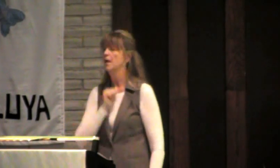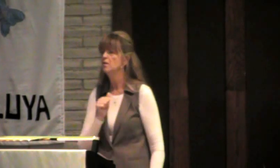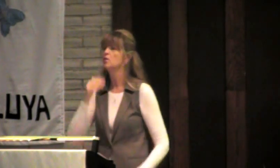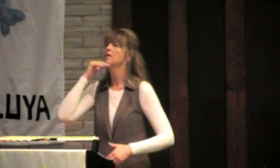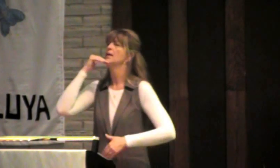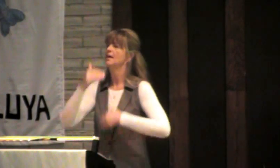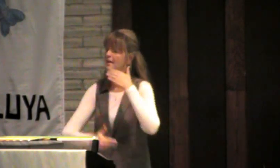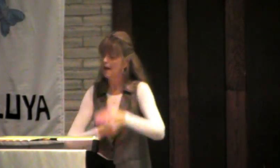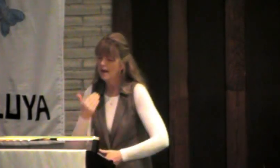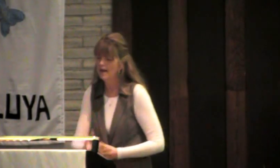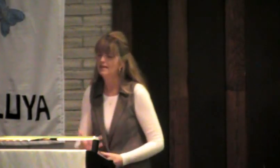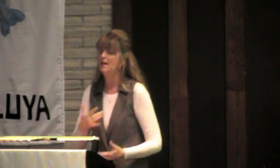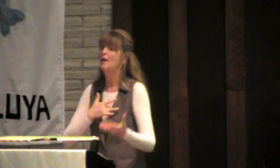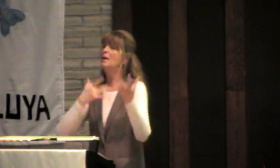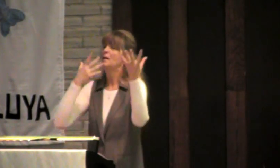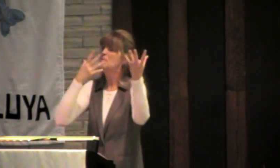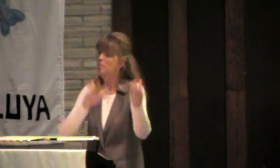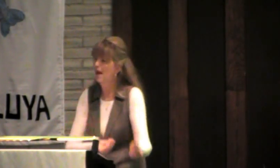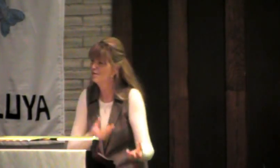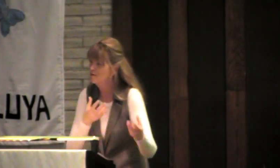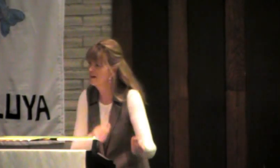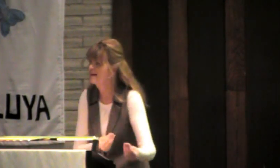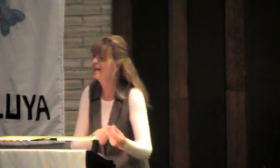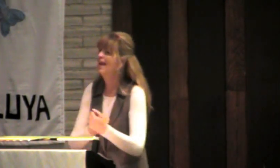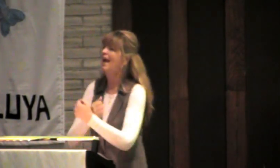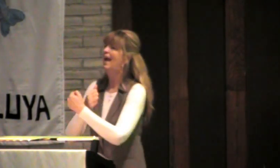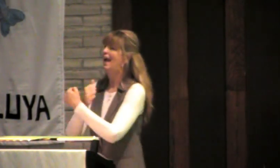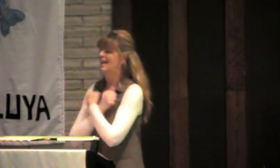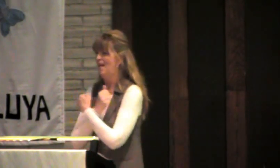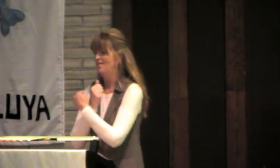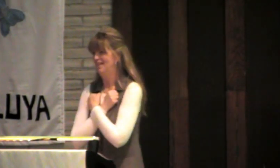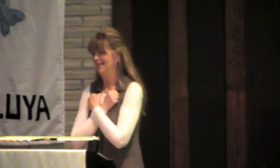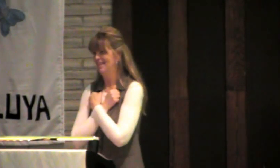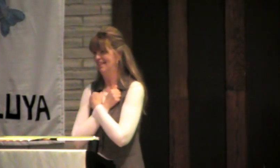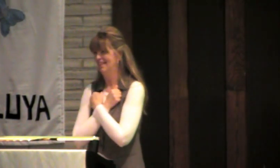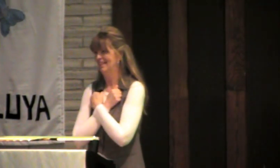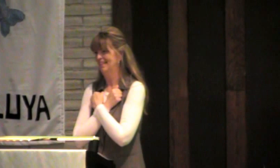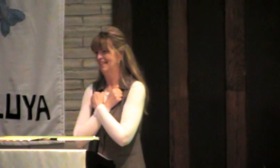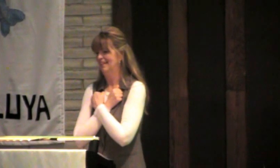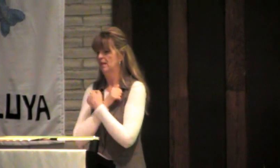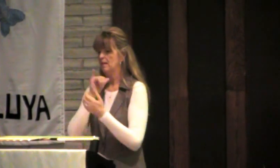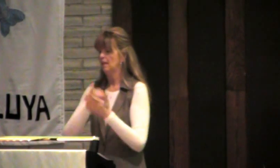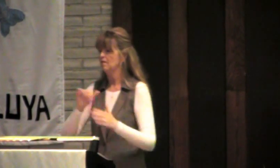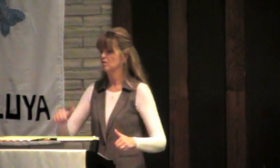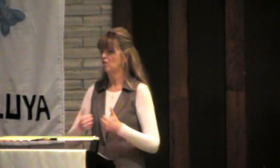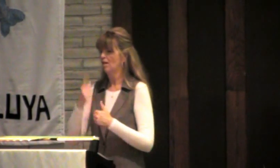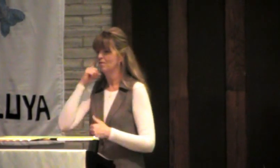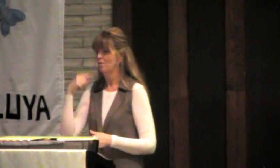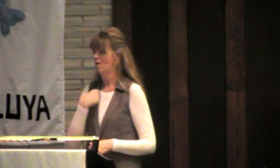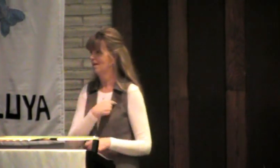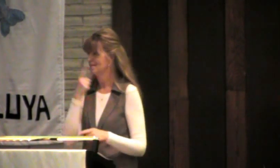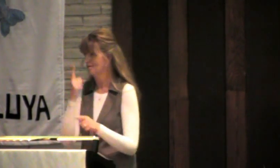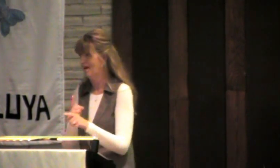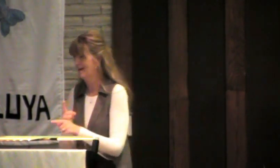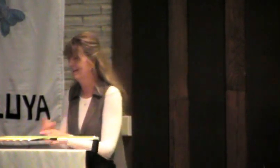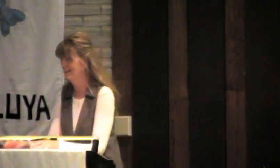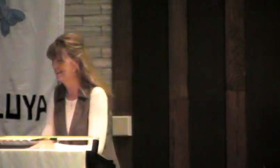we have to continue to be patient and kind and compassionate and loving. And that's a challenge for